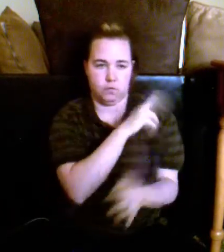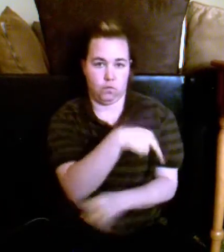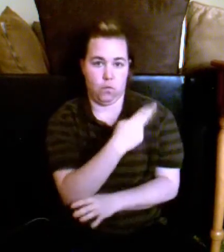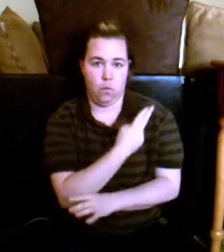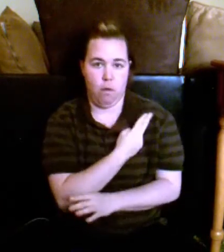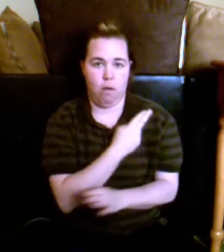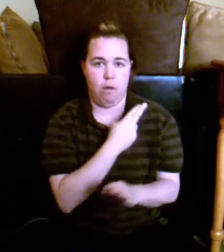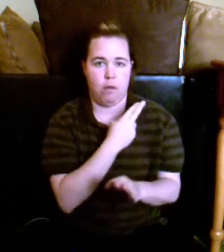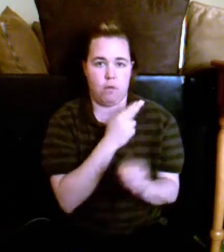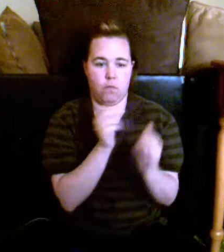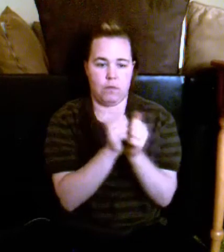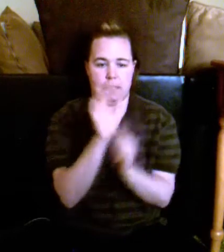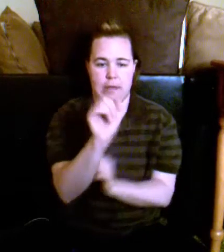assistive technology process?